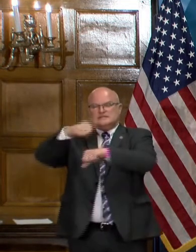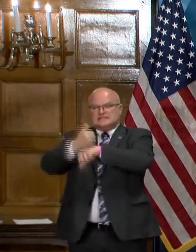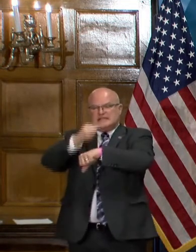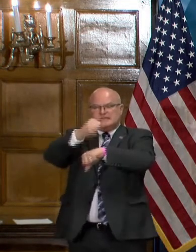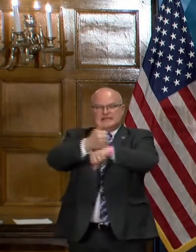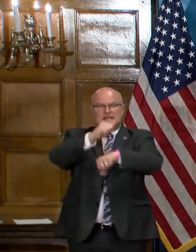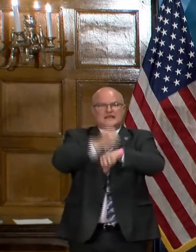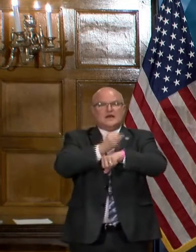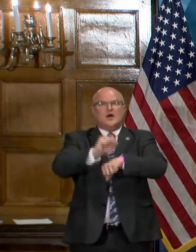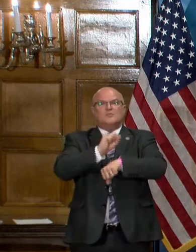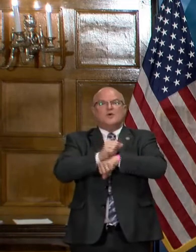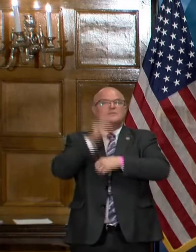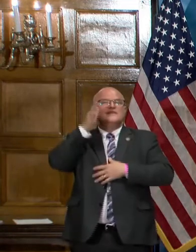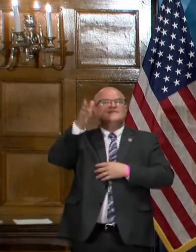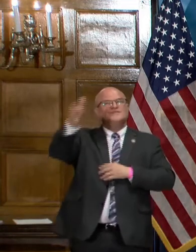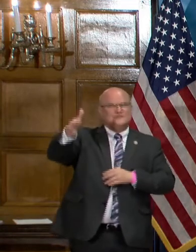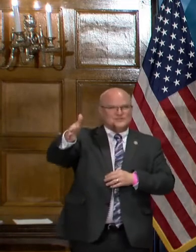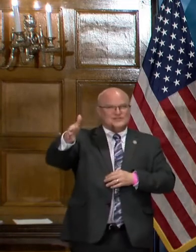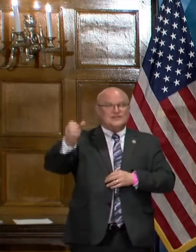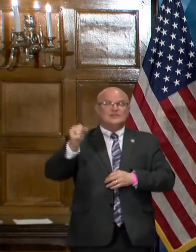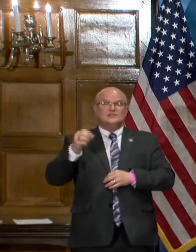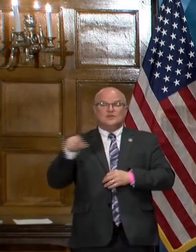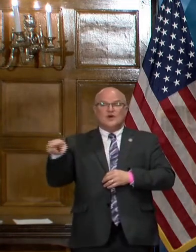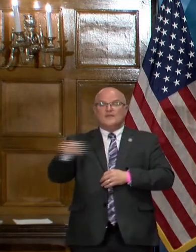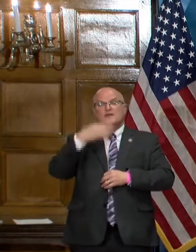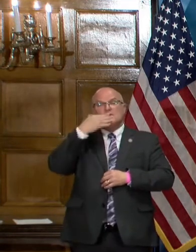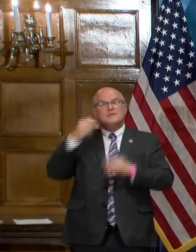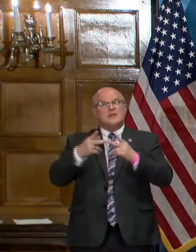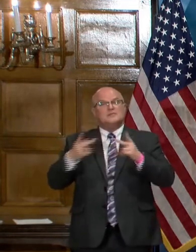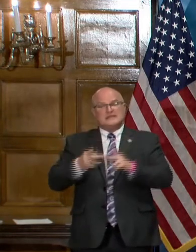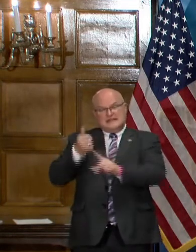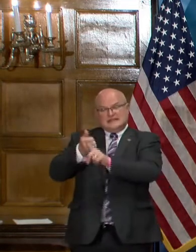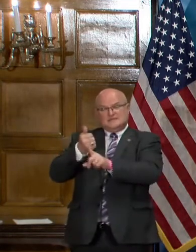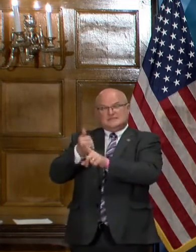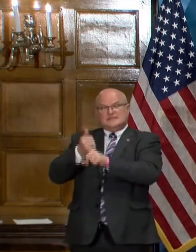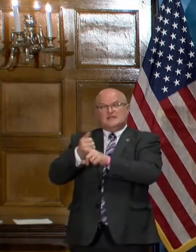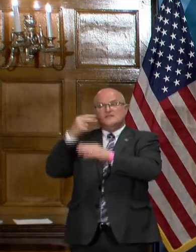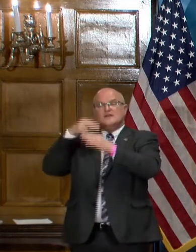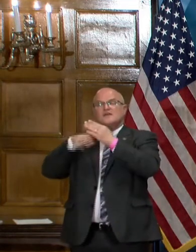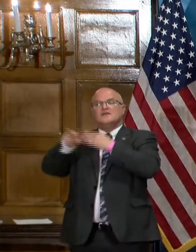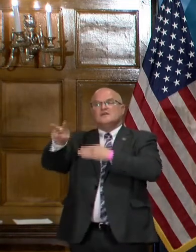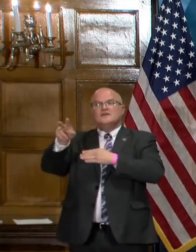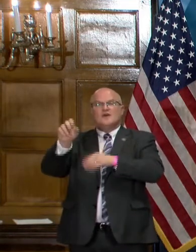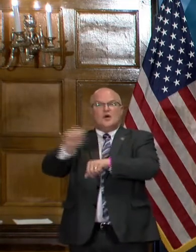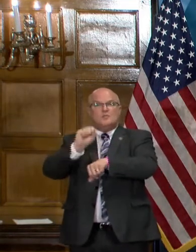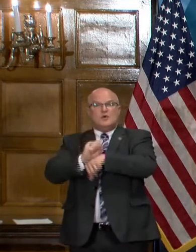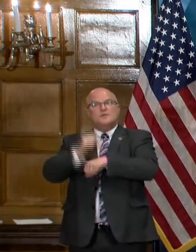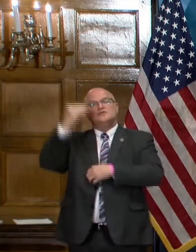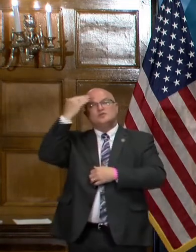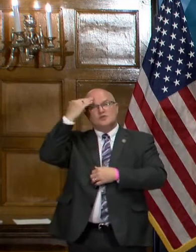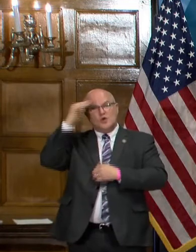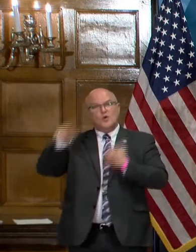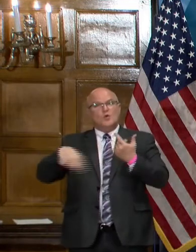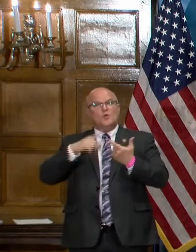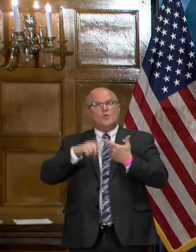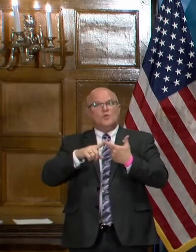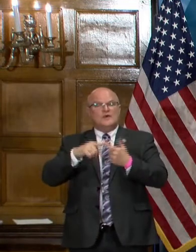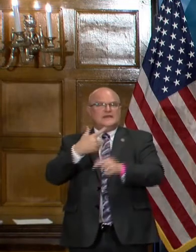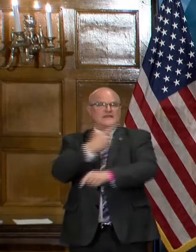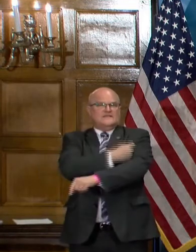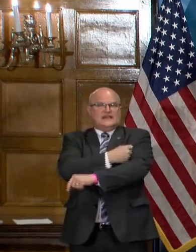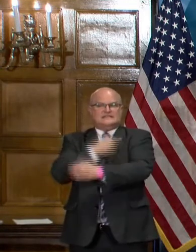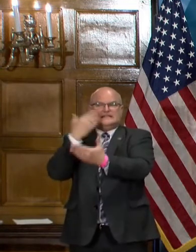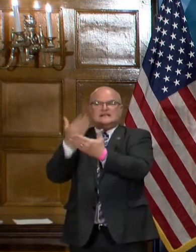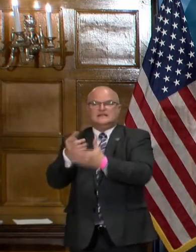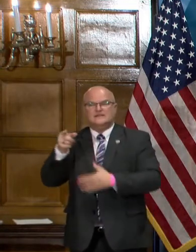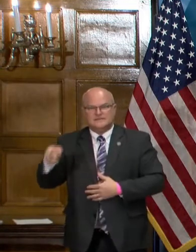out appointments into the future. So they're in a better position to be able to give us future appointments so that you know when the vaccine comes